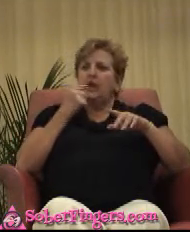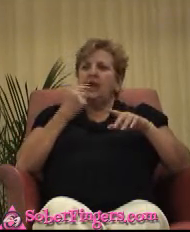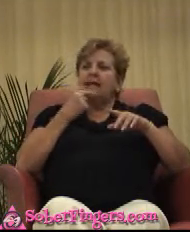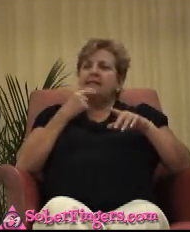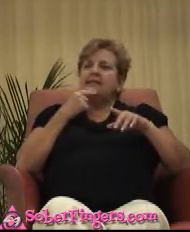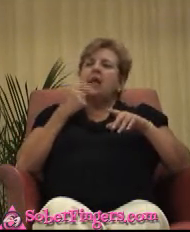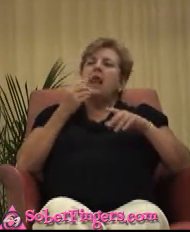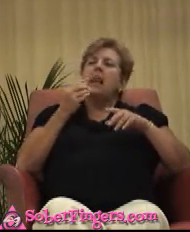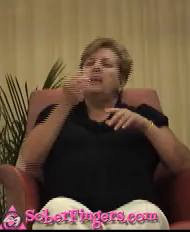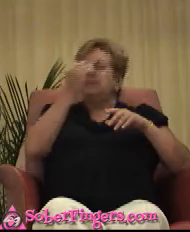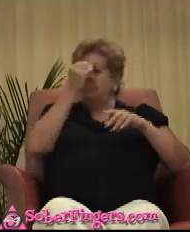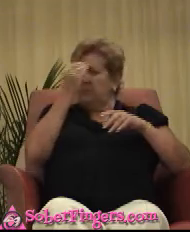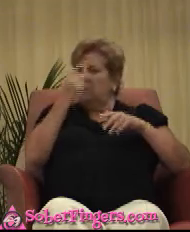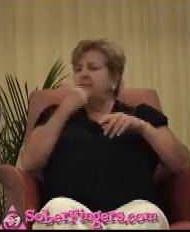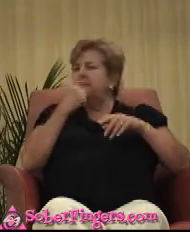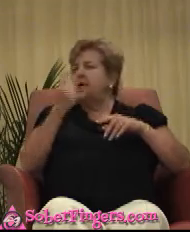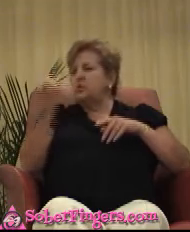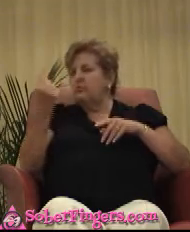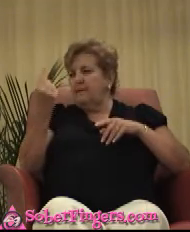doctor. I said, I would rather hate than hurt.